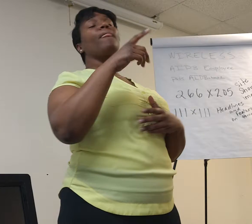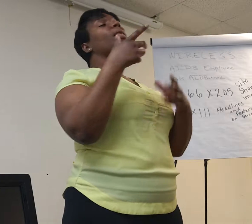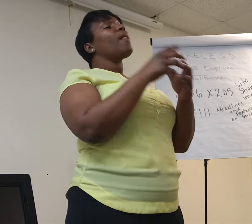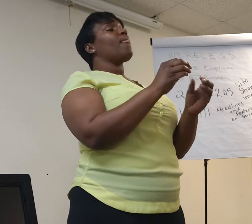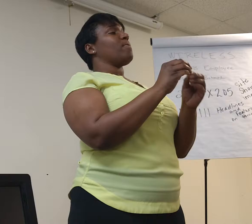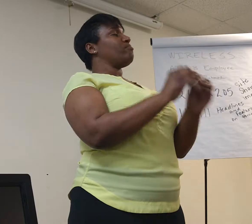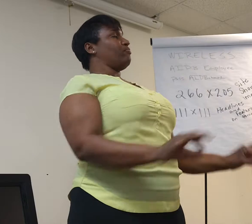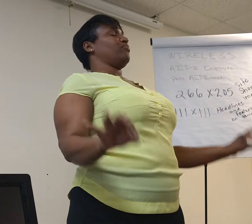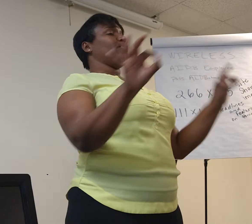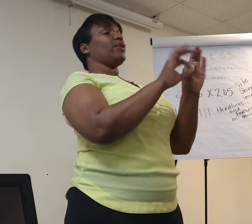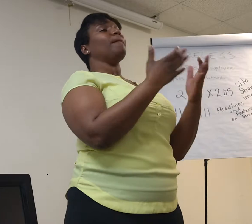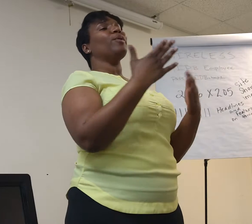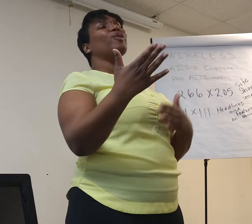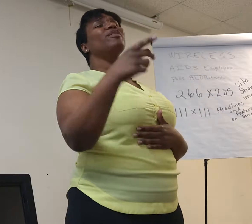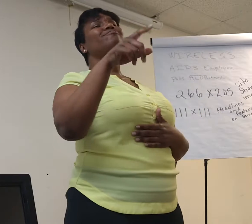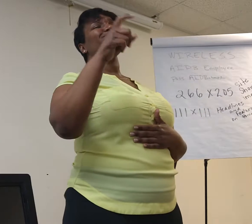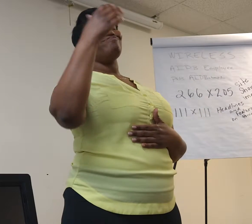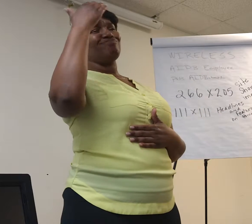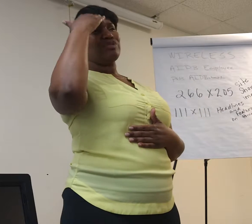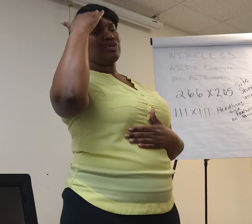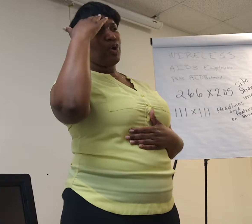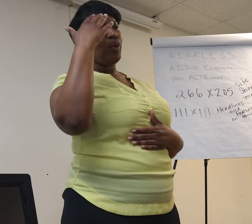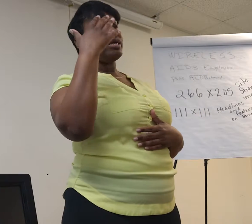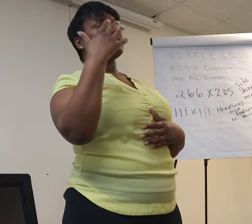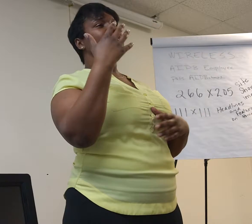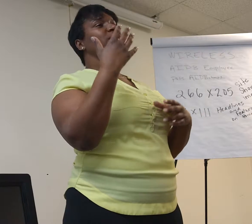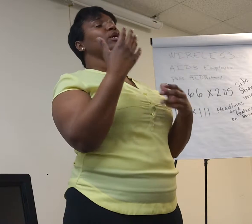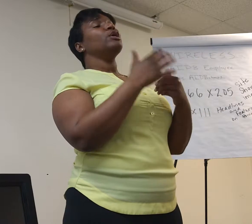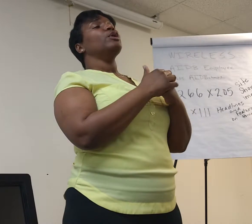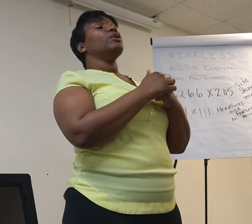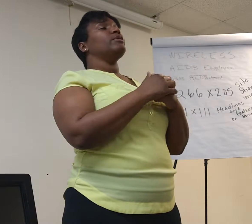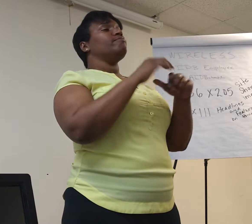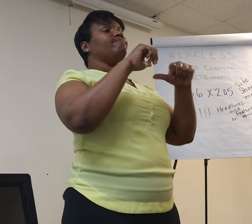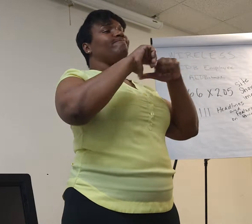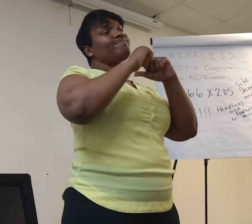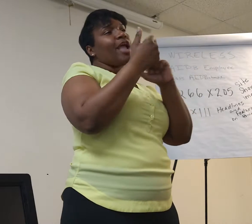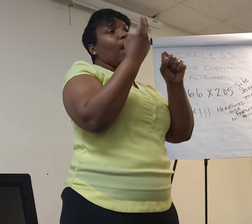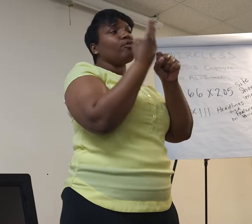you're using and how to do the effectiveness, okay? So y'all's is just the strip.